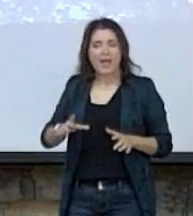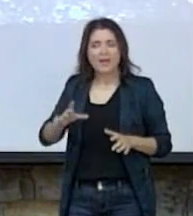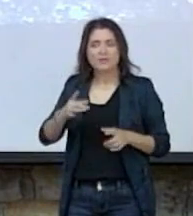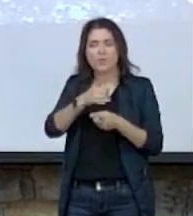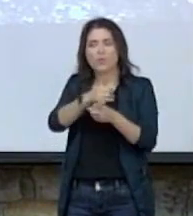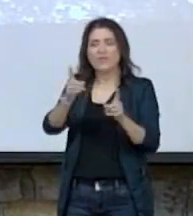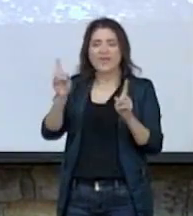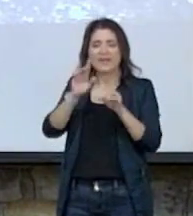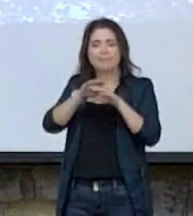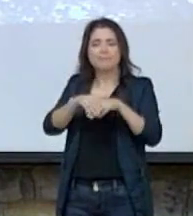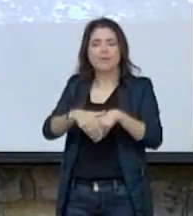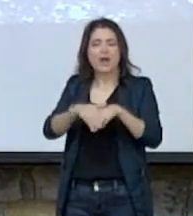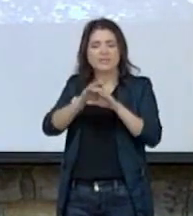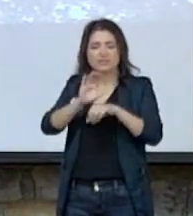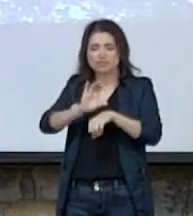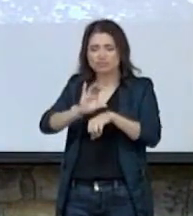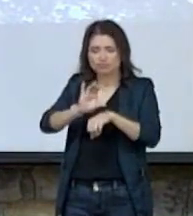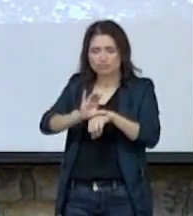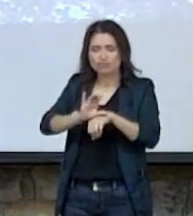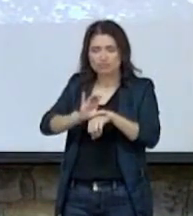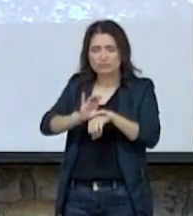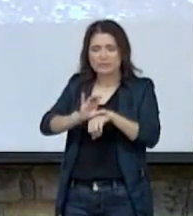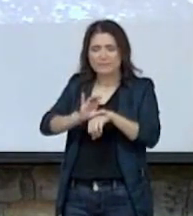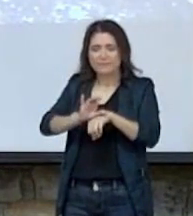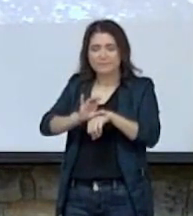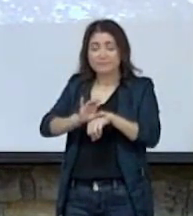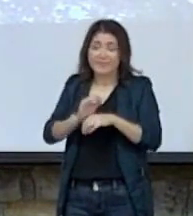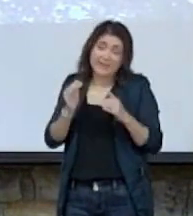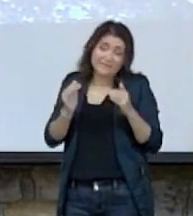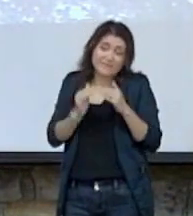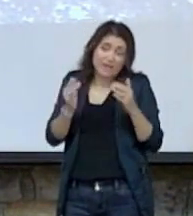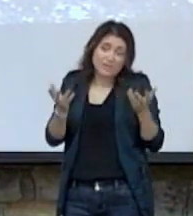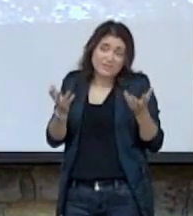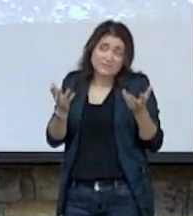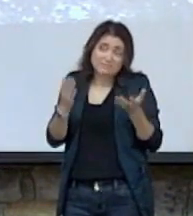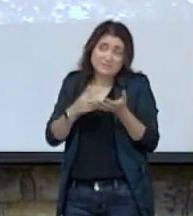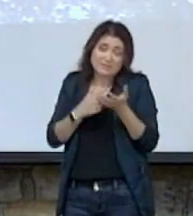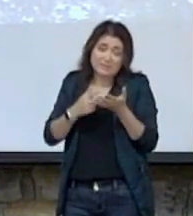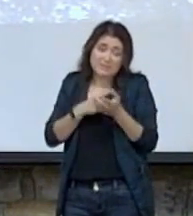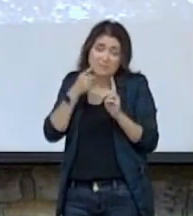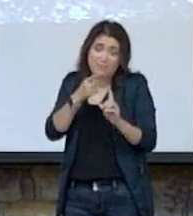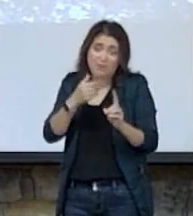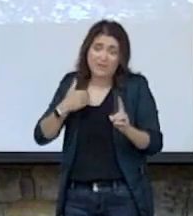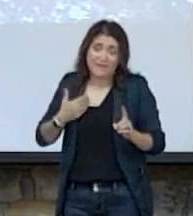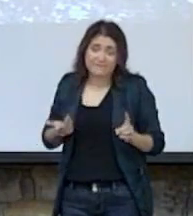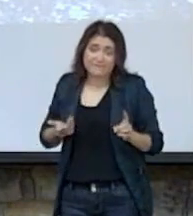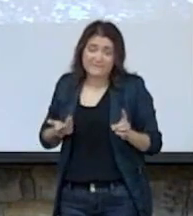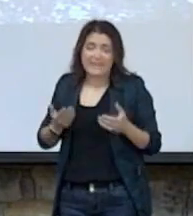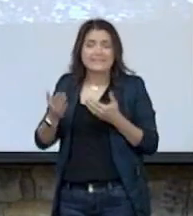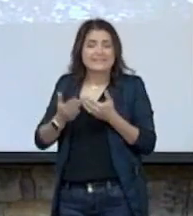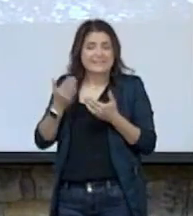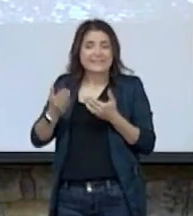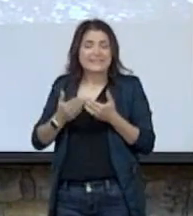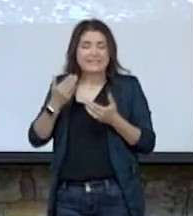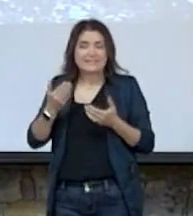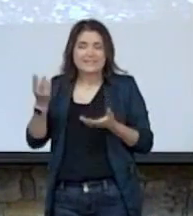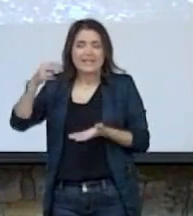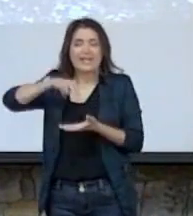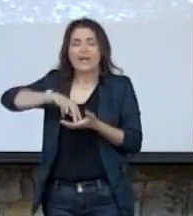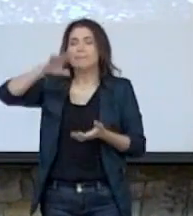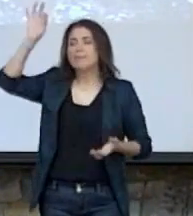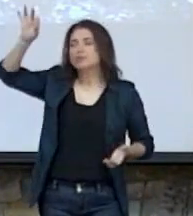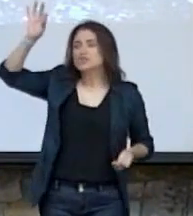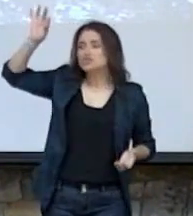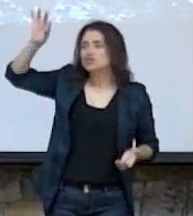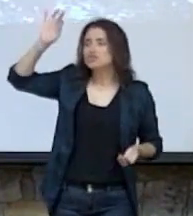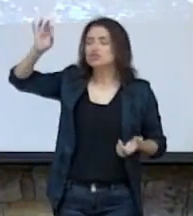to be the hypocrisy within the church. And in fairness, sometimes they have a point. It's easy to get up and preach about